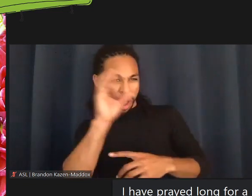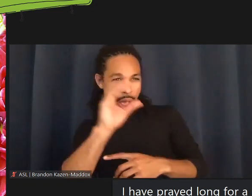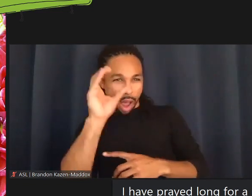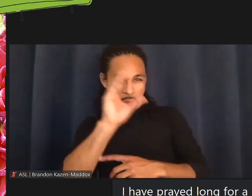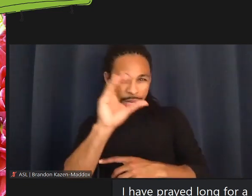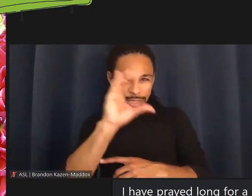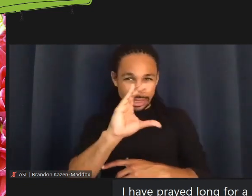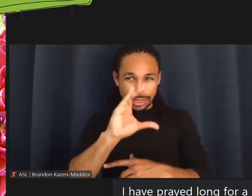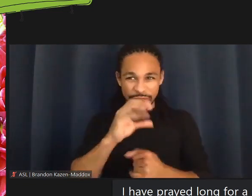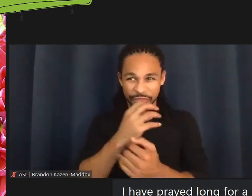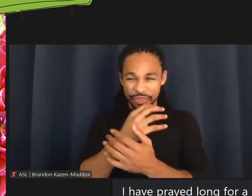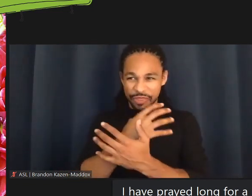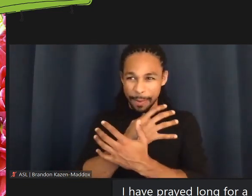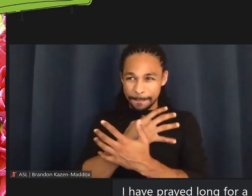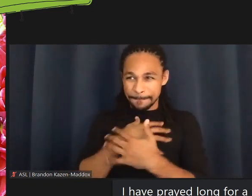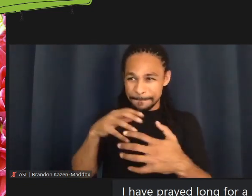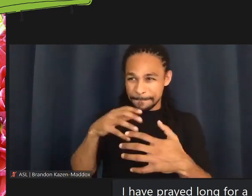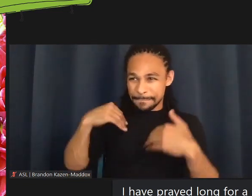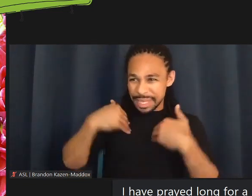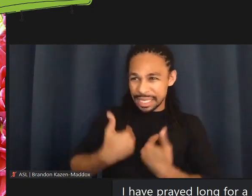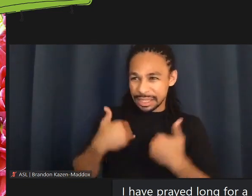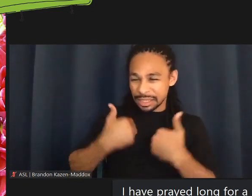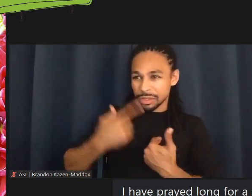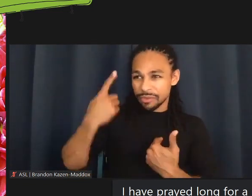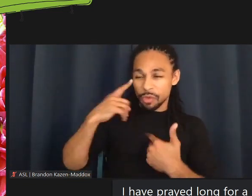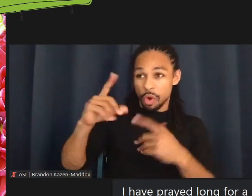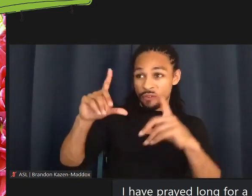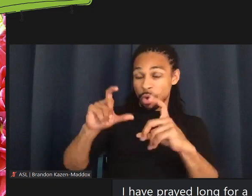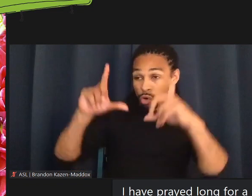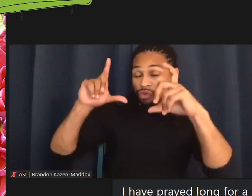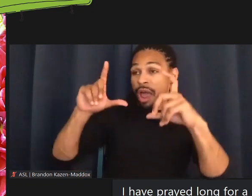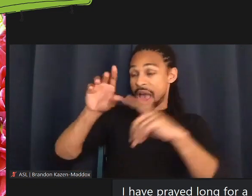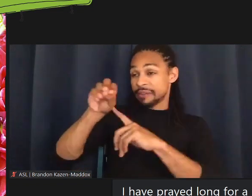a photograph in the name of God.